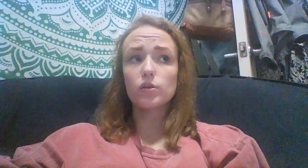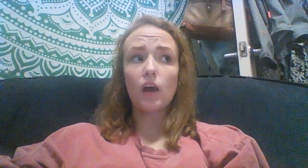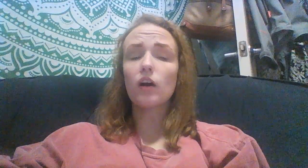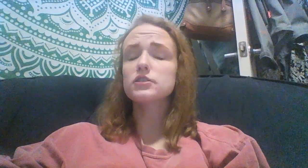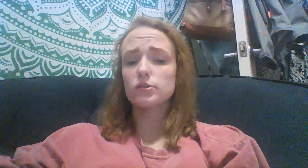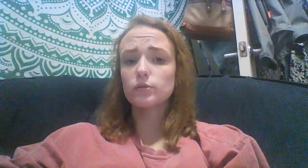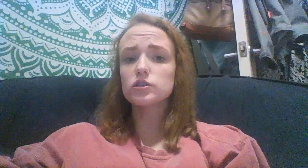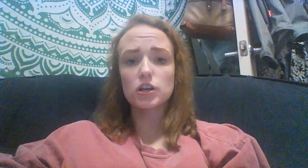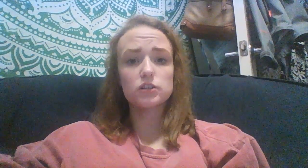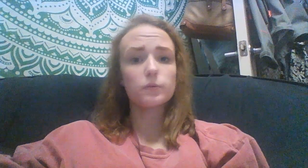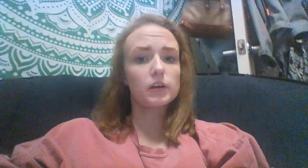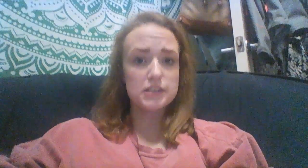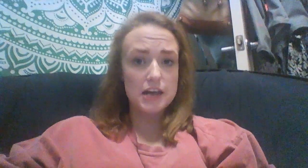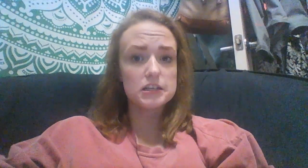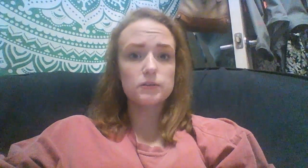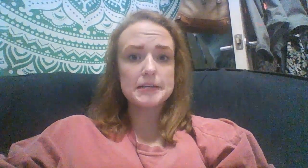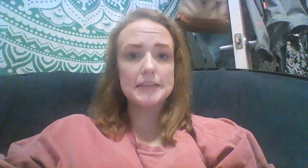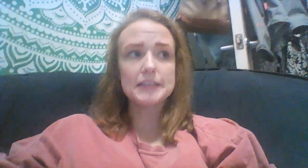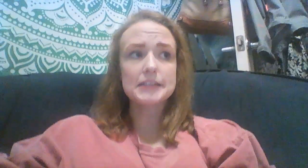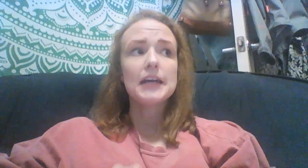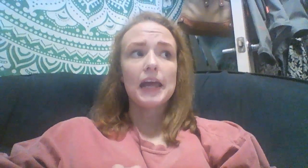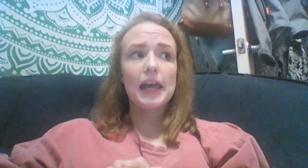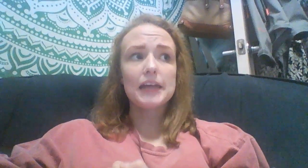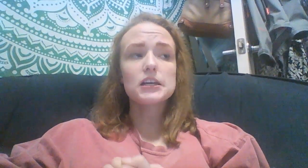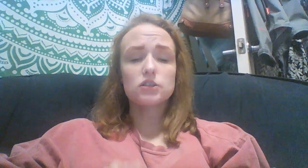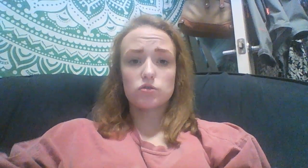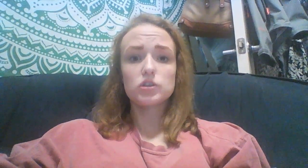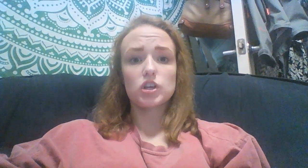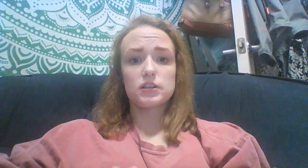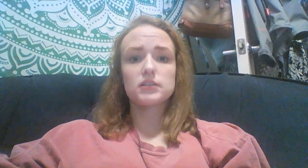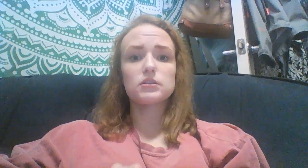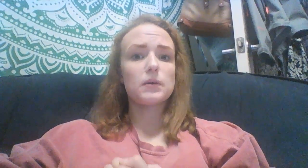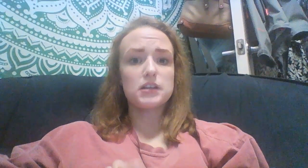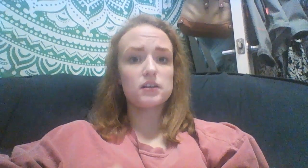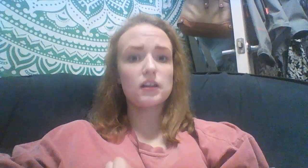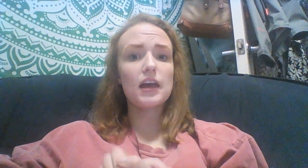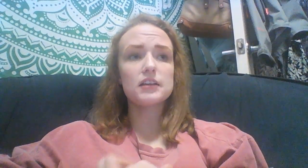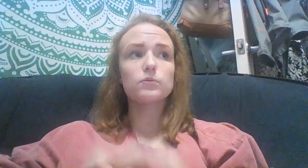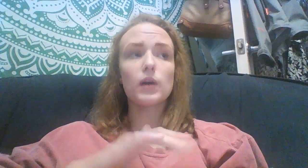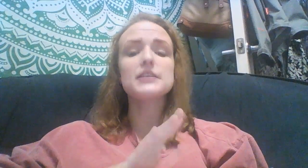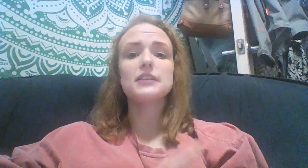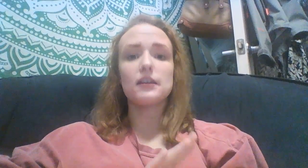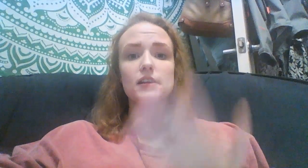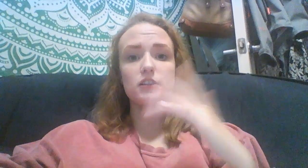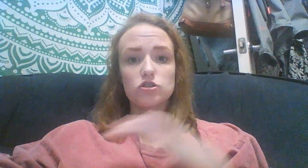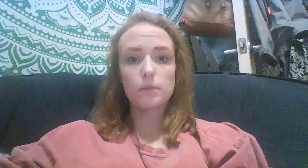they are, social injustice will continue to exist. And social injustice is what is tearing this country apart.